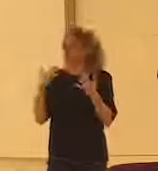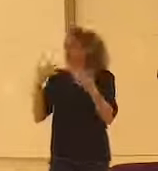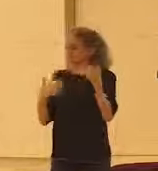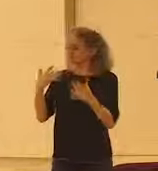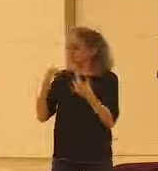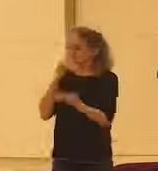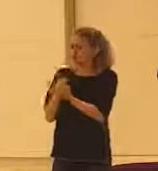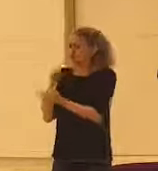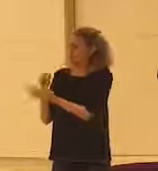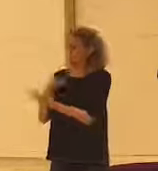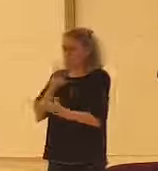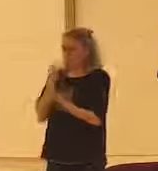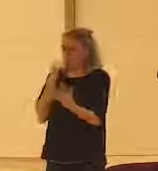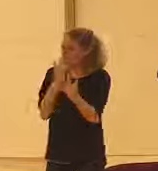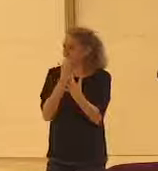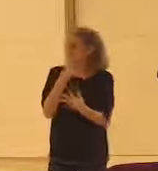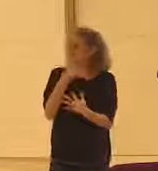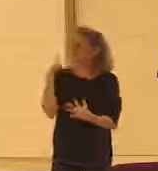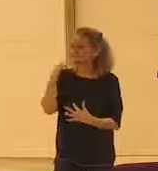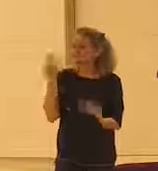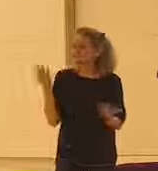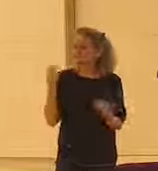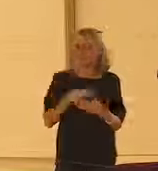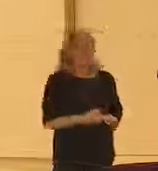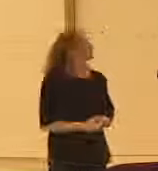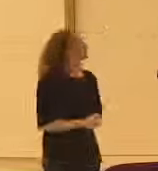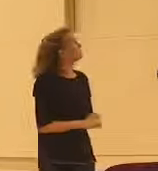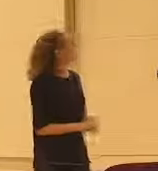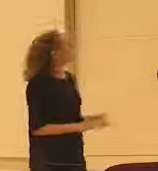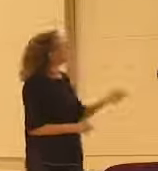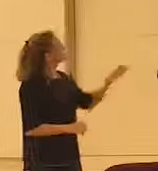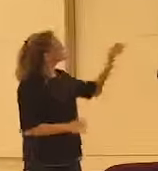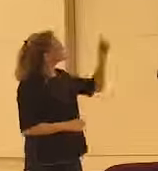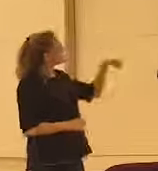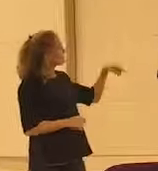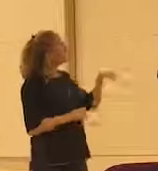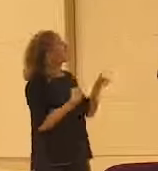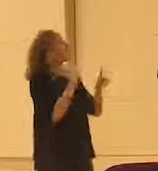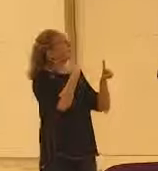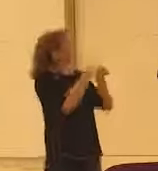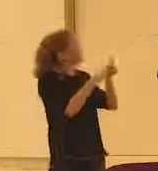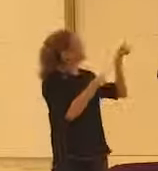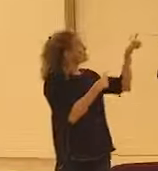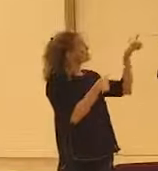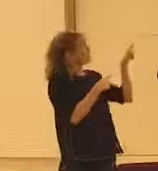assessments, and how those results are accurate and relevant?